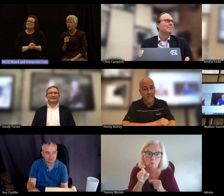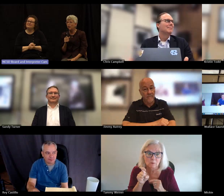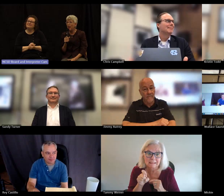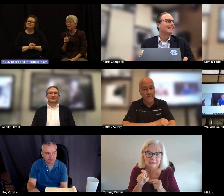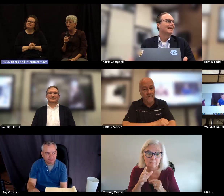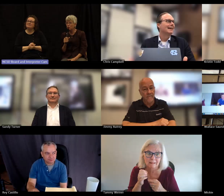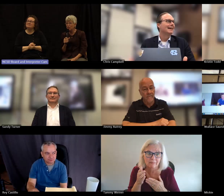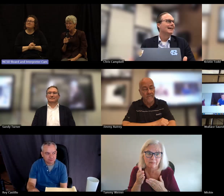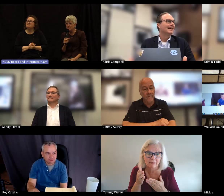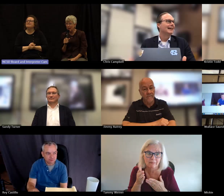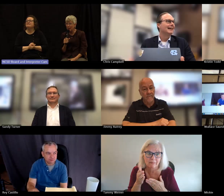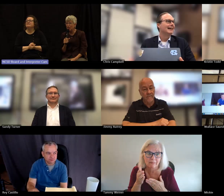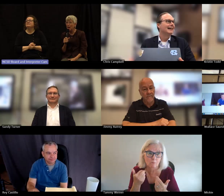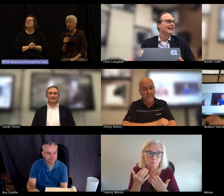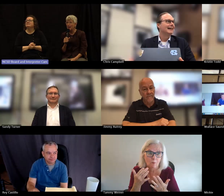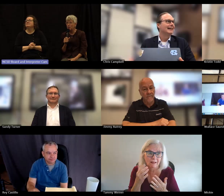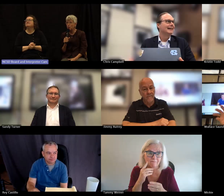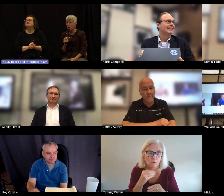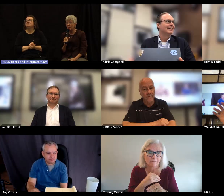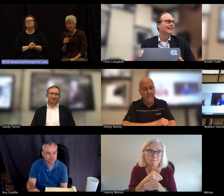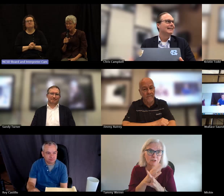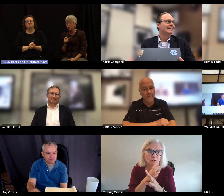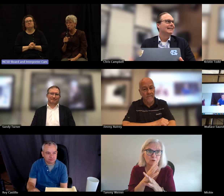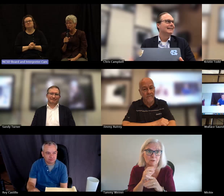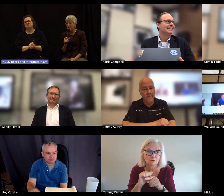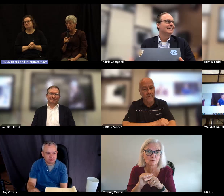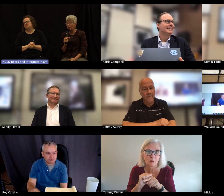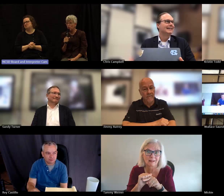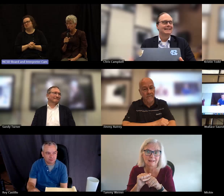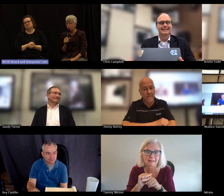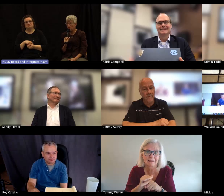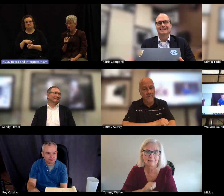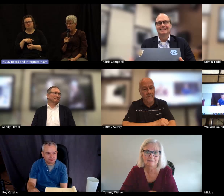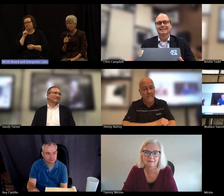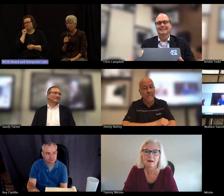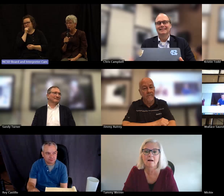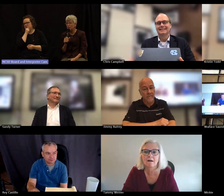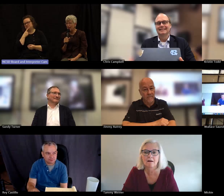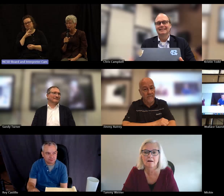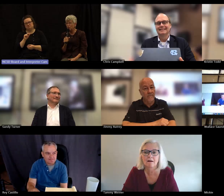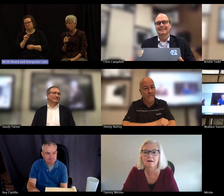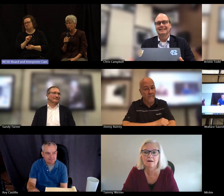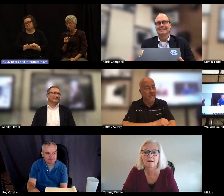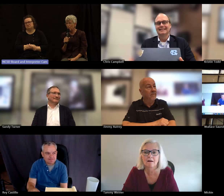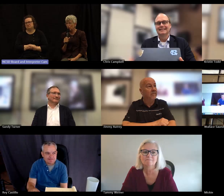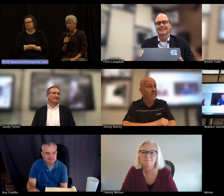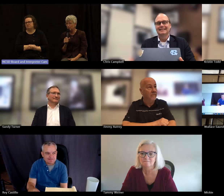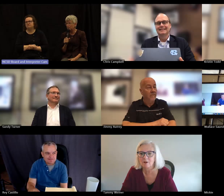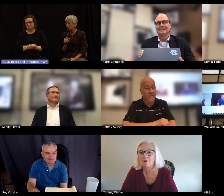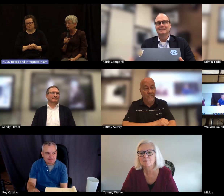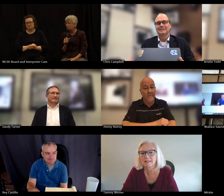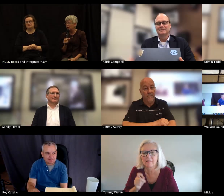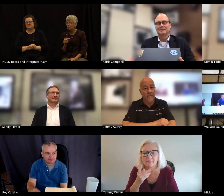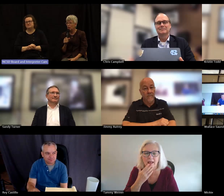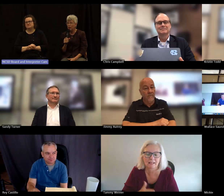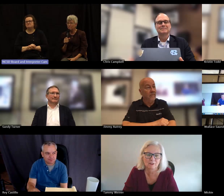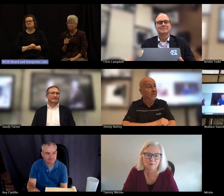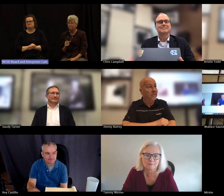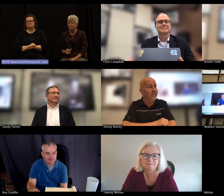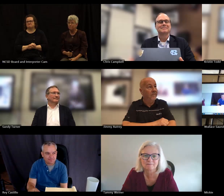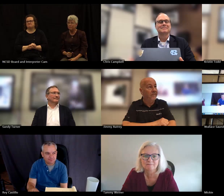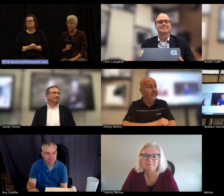I'll figure it out. But you did say I do not need to be there in person, right? Because I can join remotely.